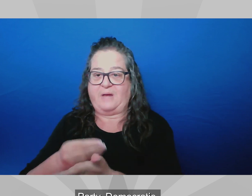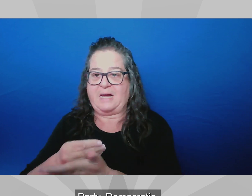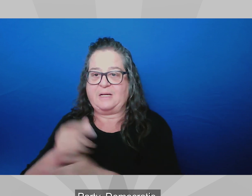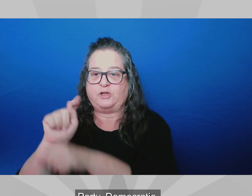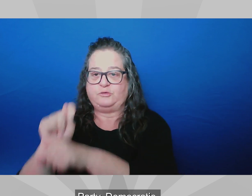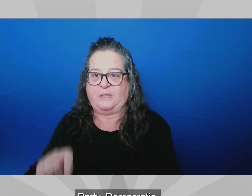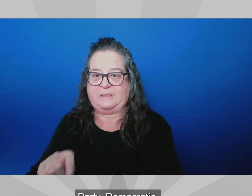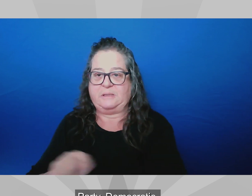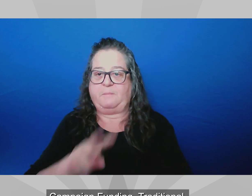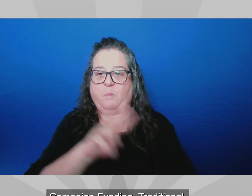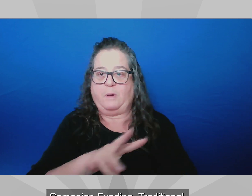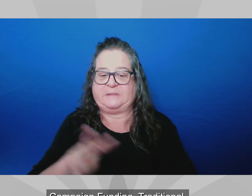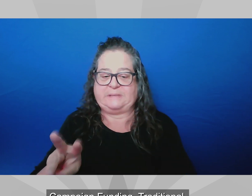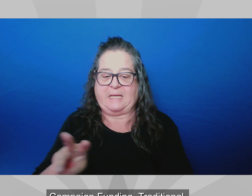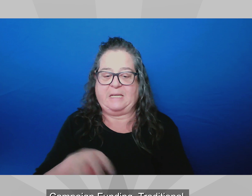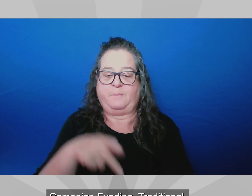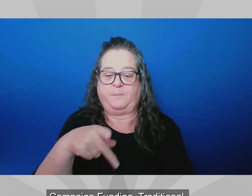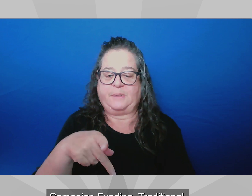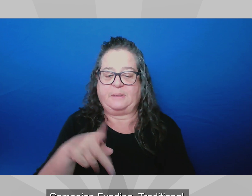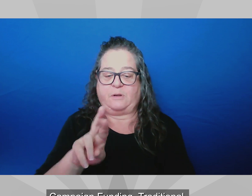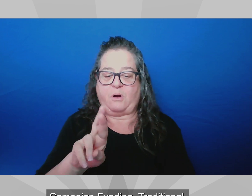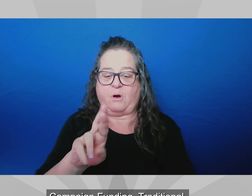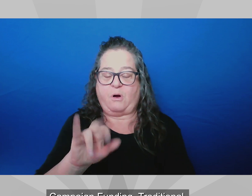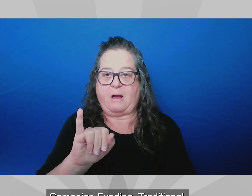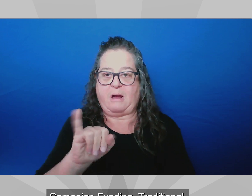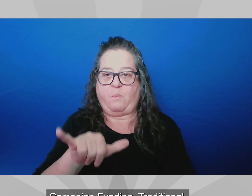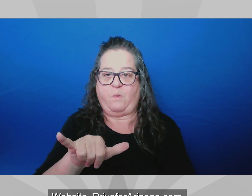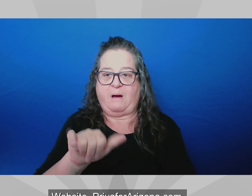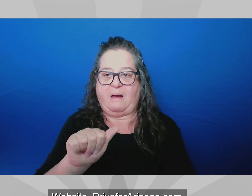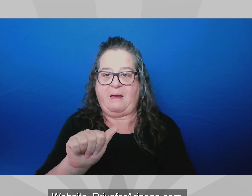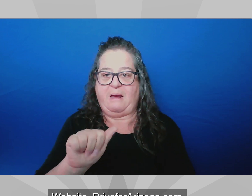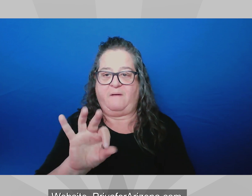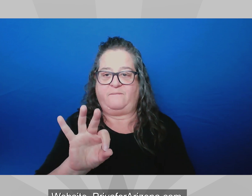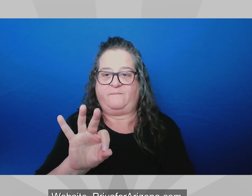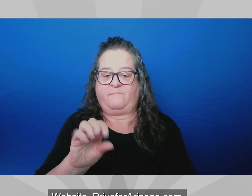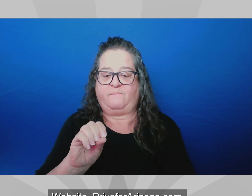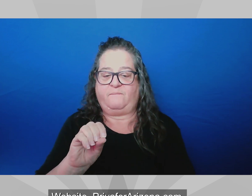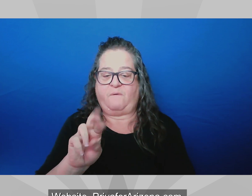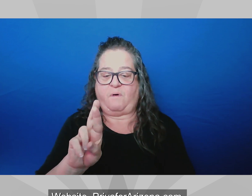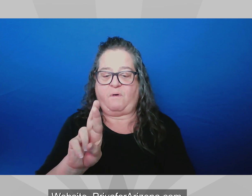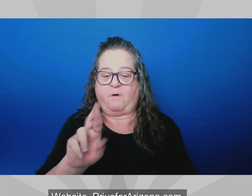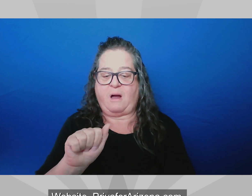Party Democratic. Campaign funding traditional. Website